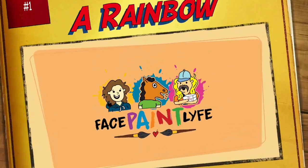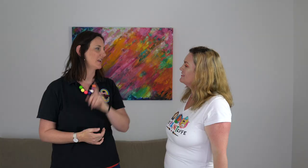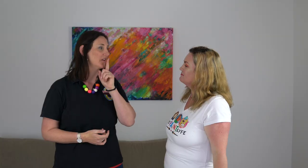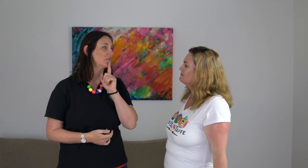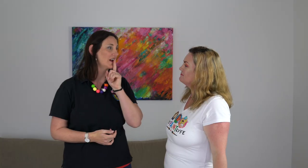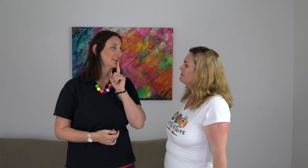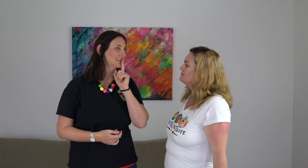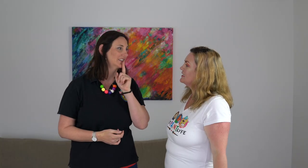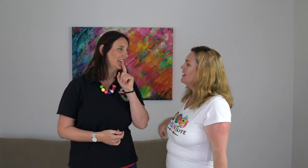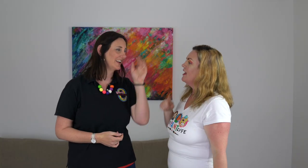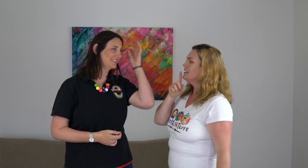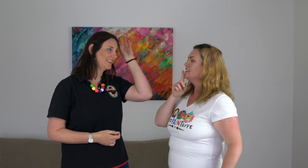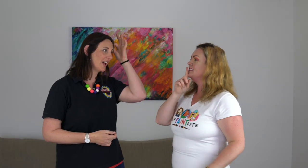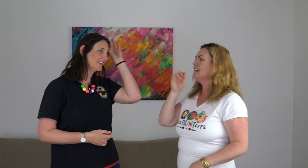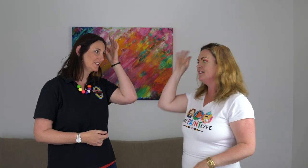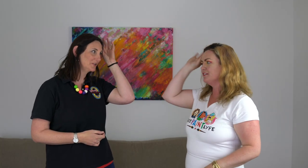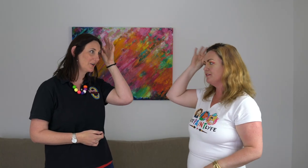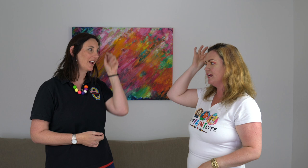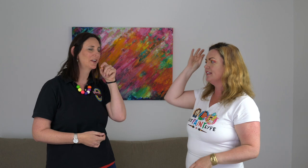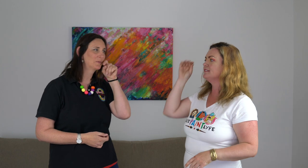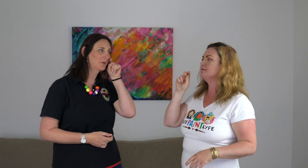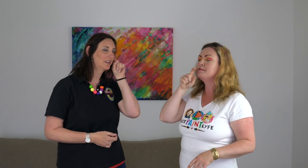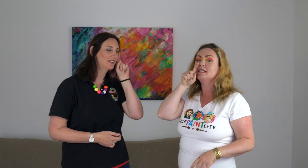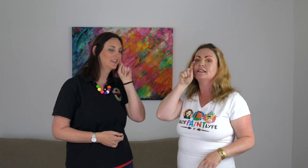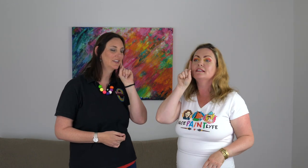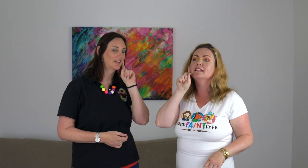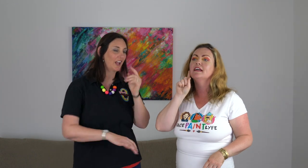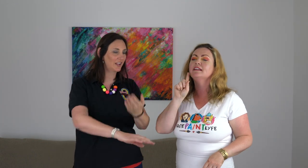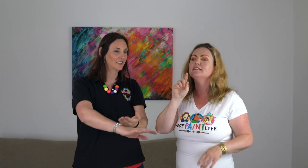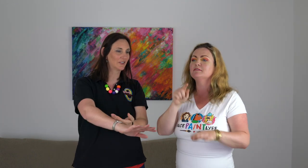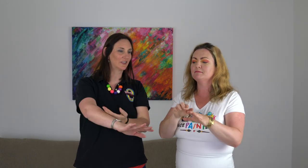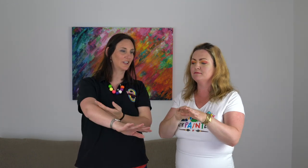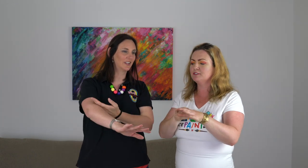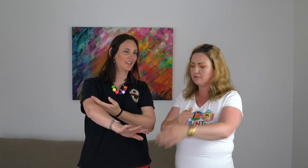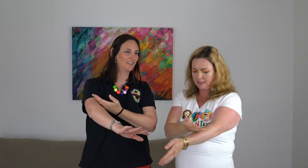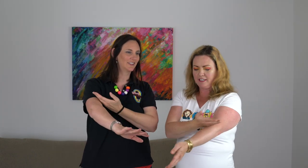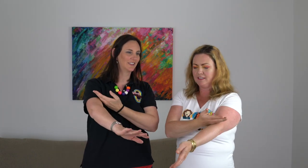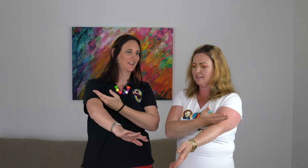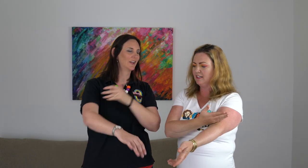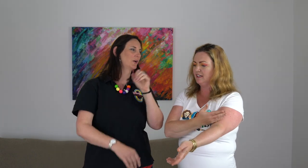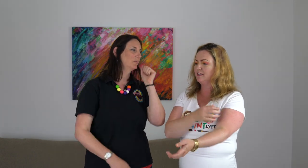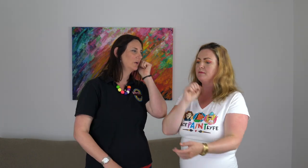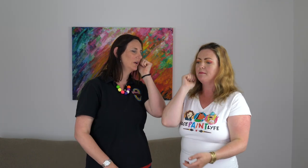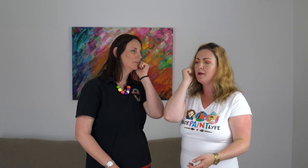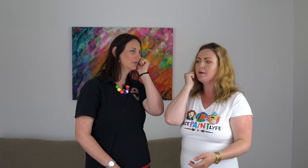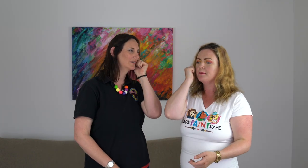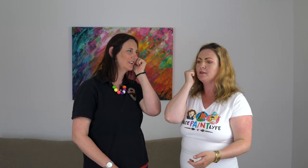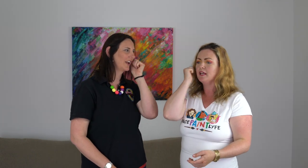done. Red and yellow and pink and green. Purple